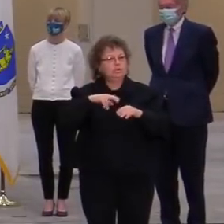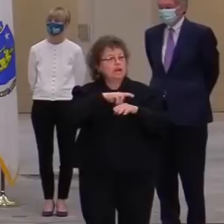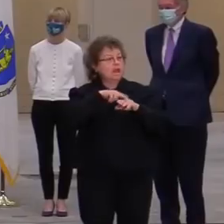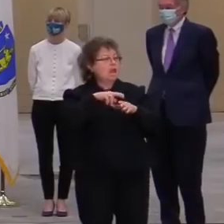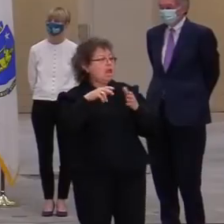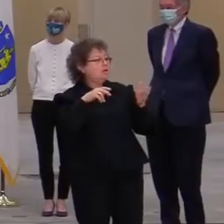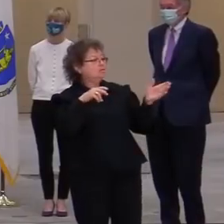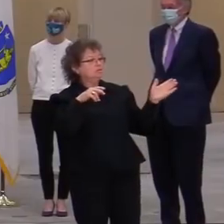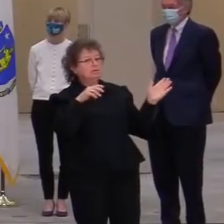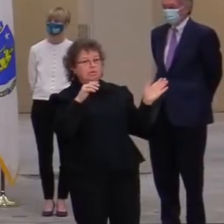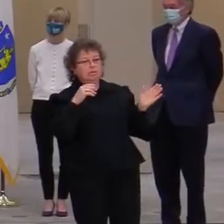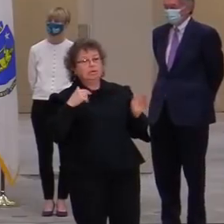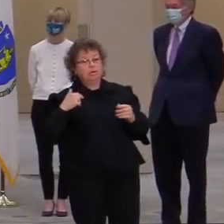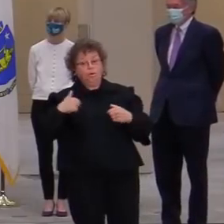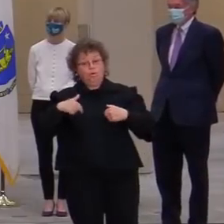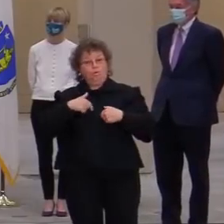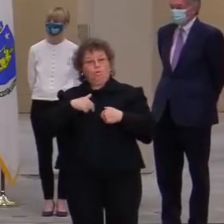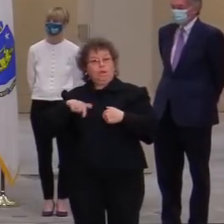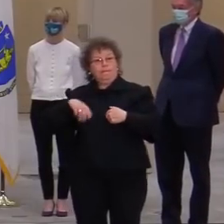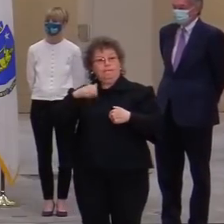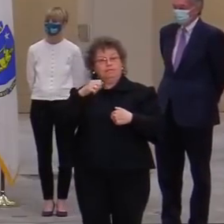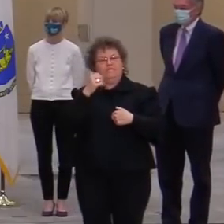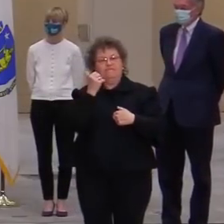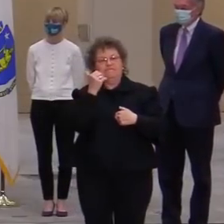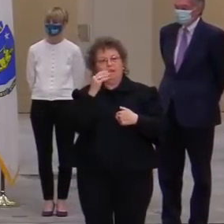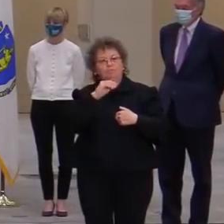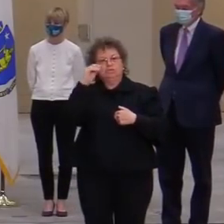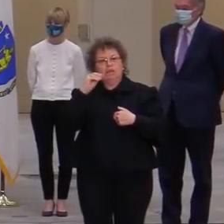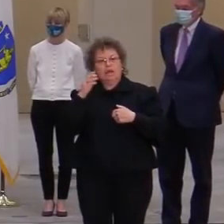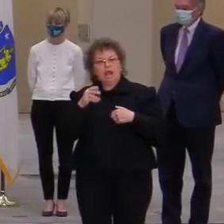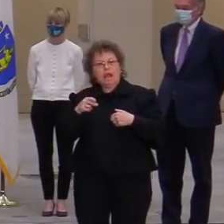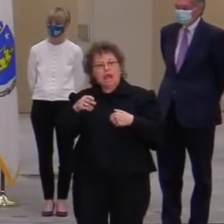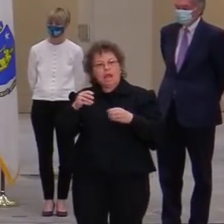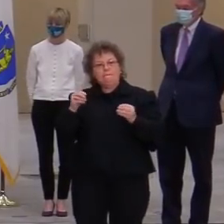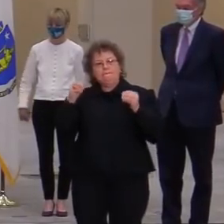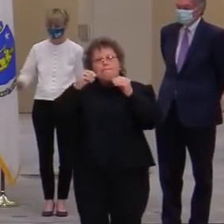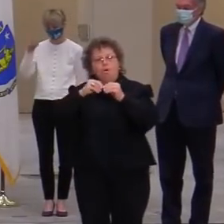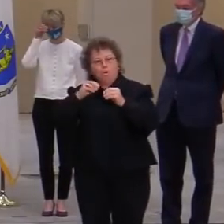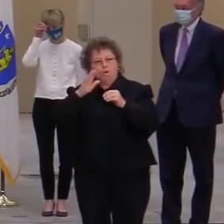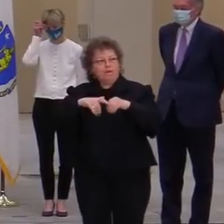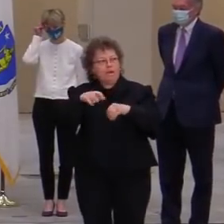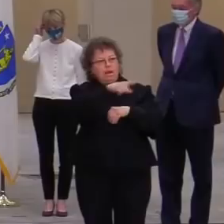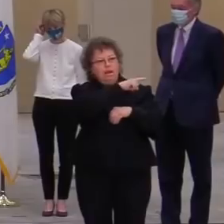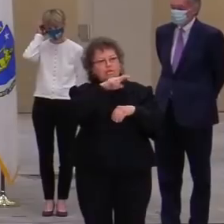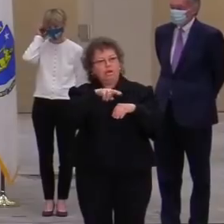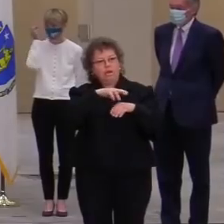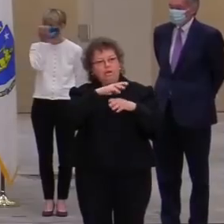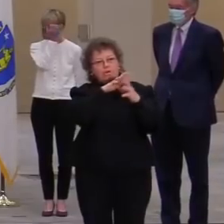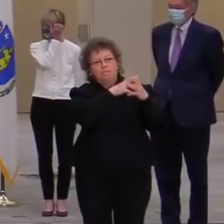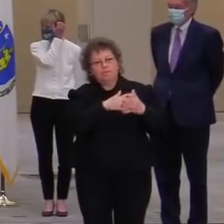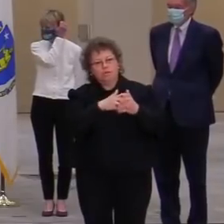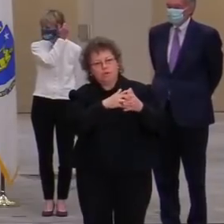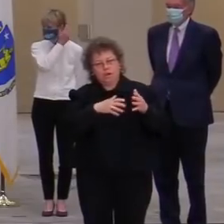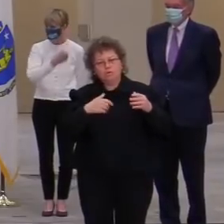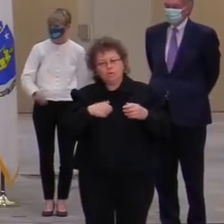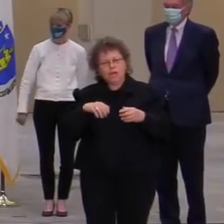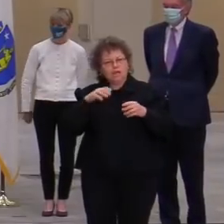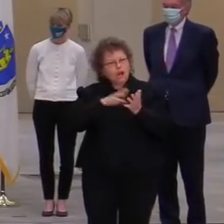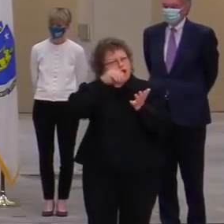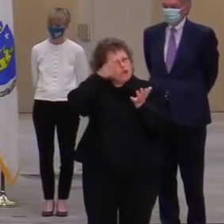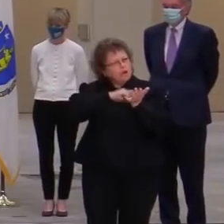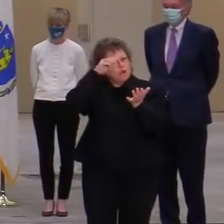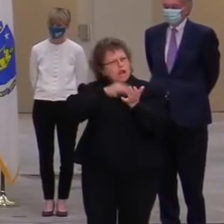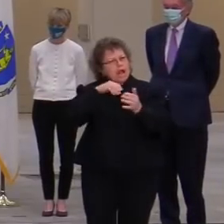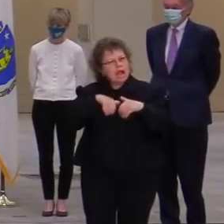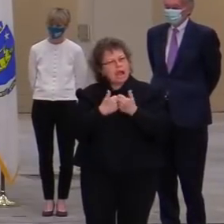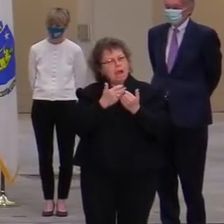about almost 15% higher, and that's from that hard work to reach those populations. And it's something we continue to work on each and every site, and we'll work on